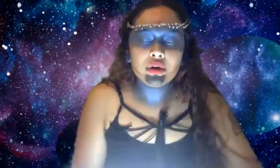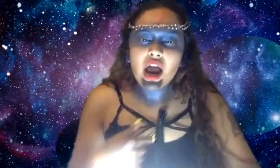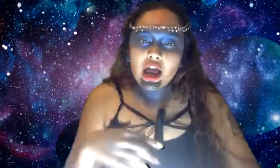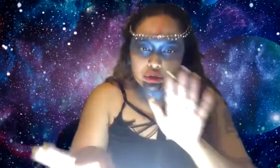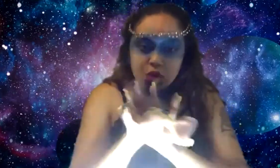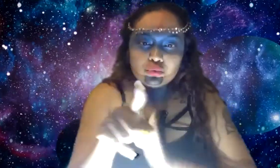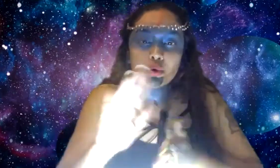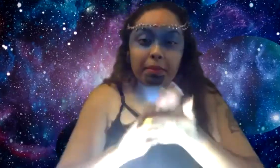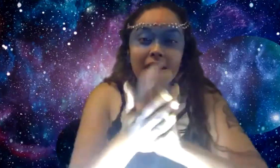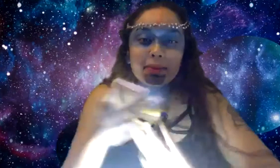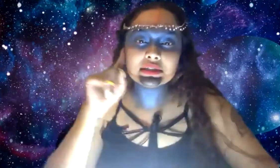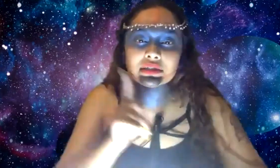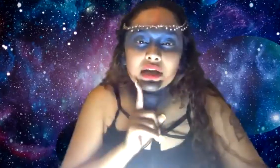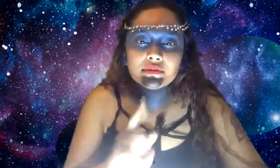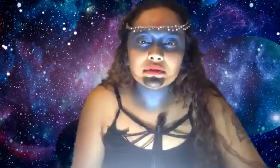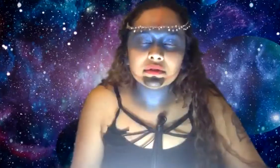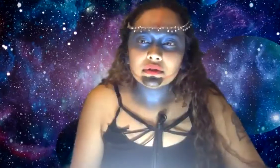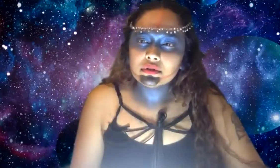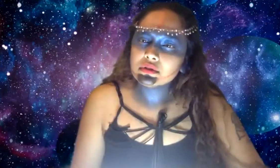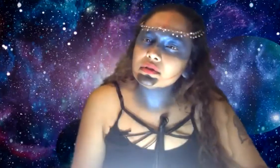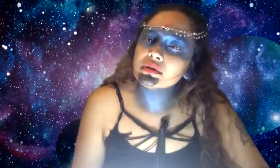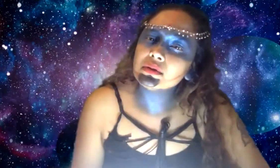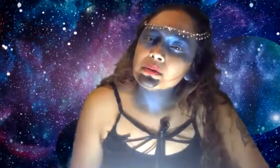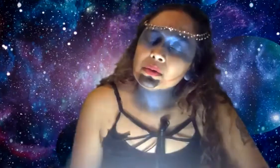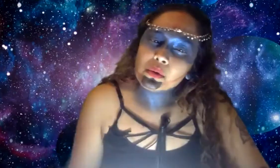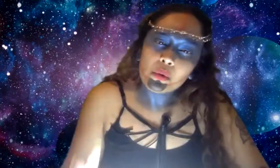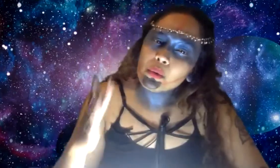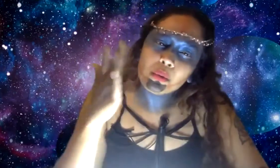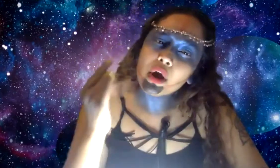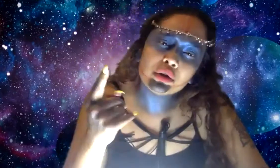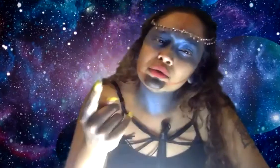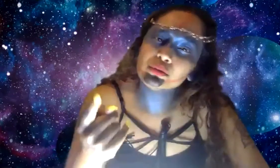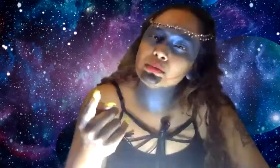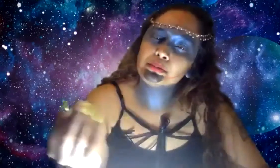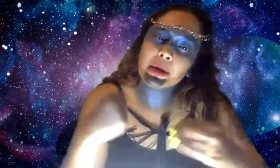And the figure answered, well, I've been watching you since you came into being.